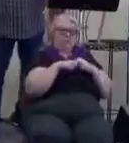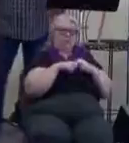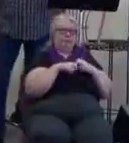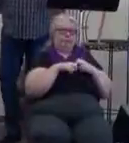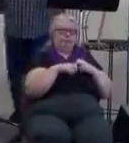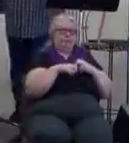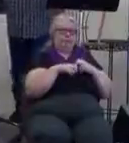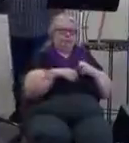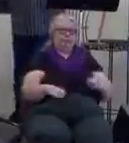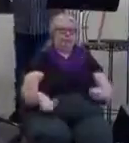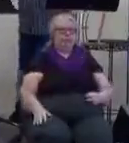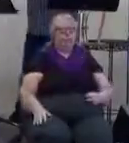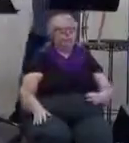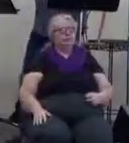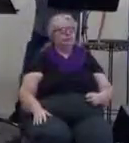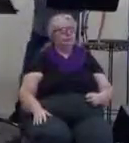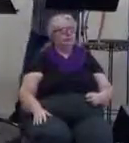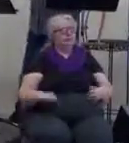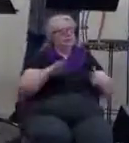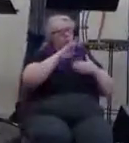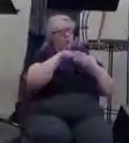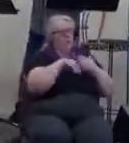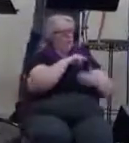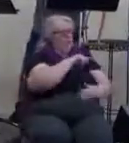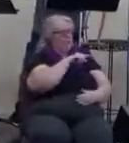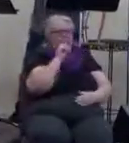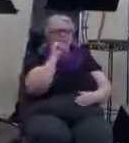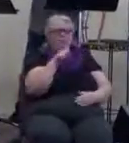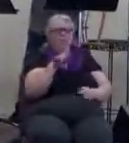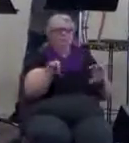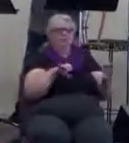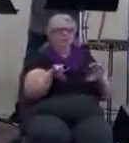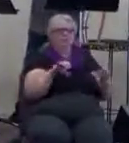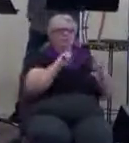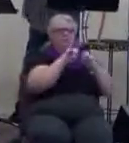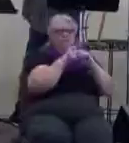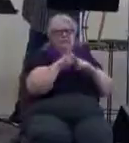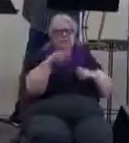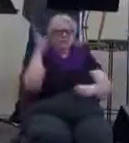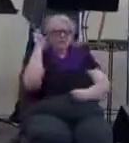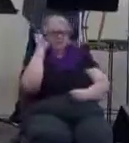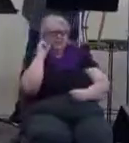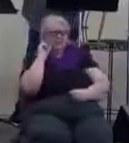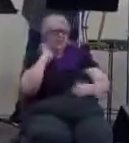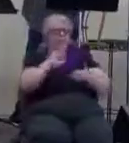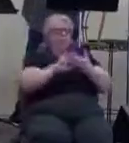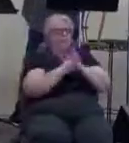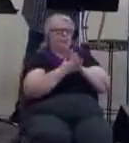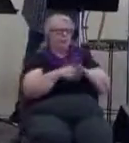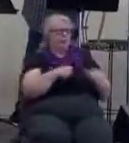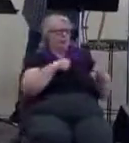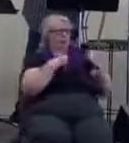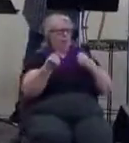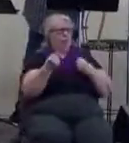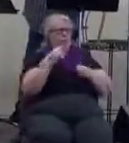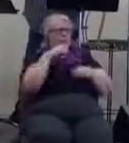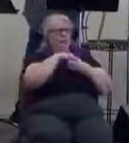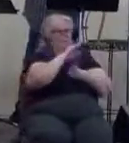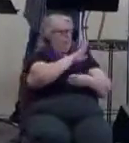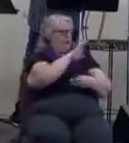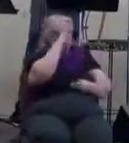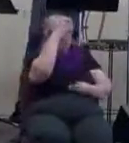where these guys are at. All they've got to do is change and listen a little bit and be strong in their God that they honor and